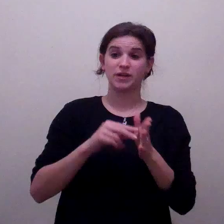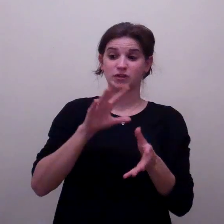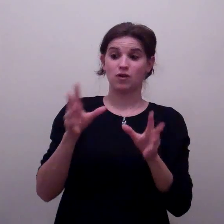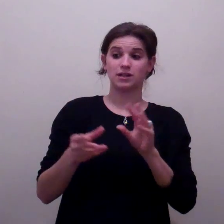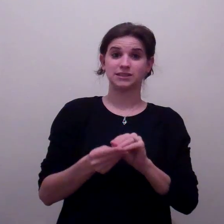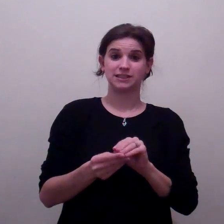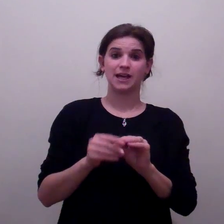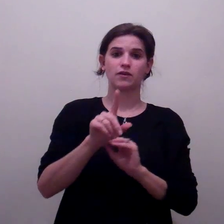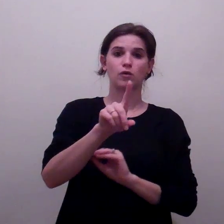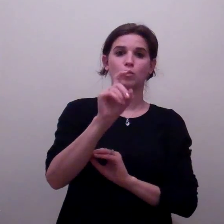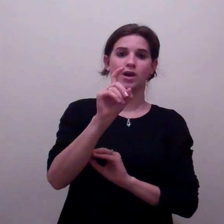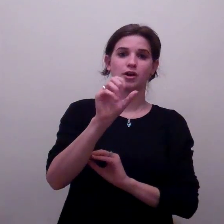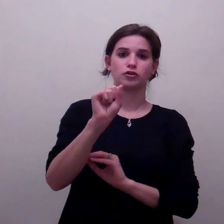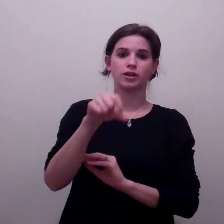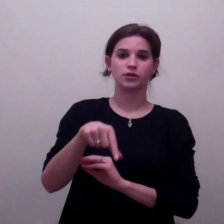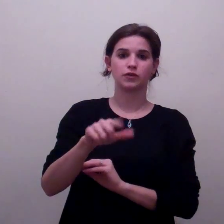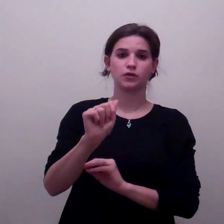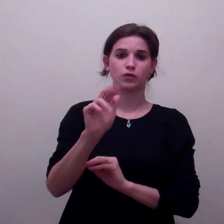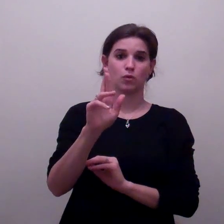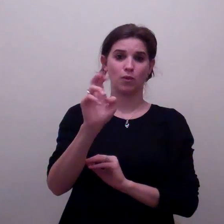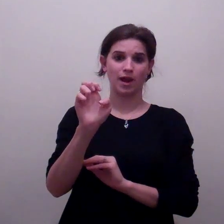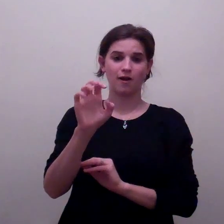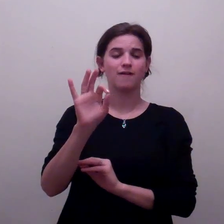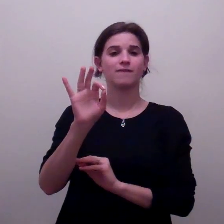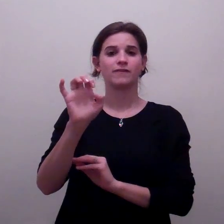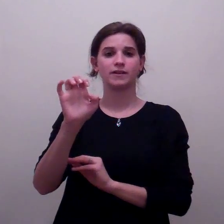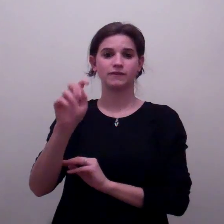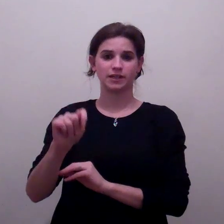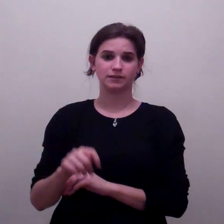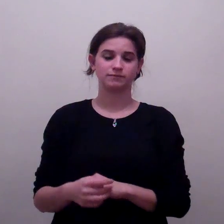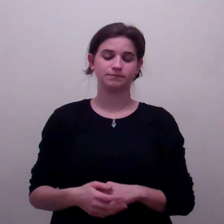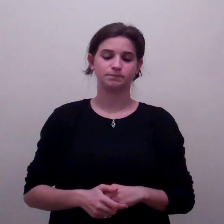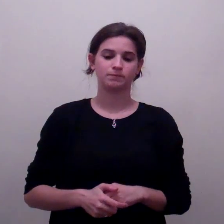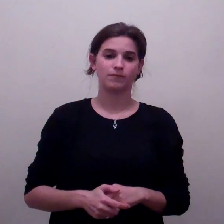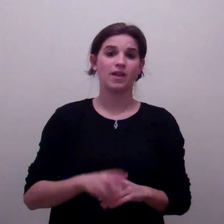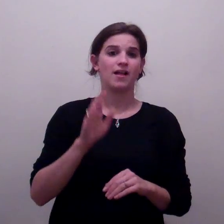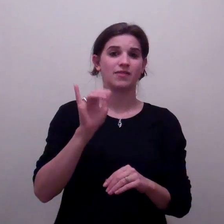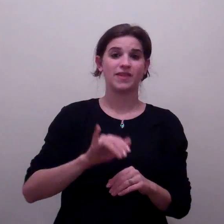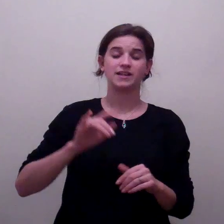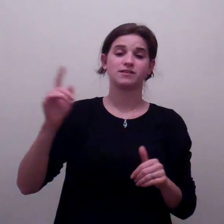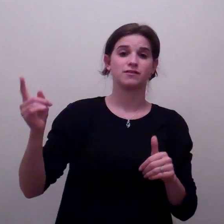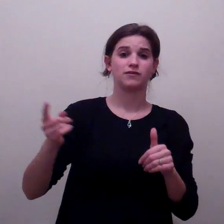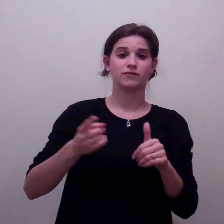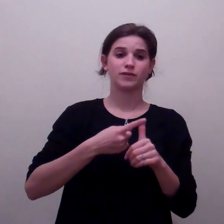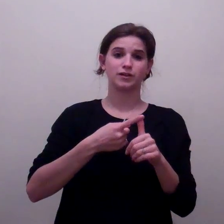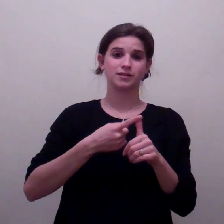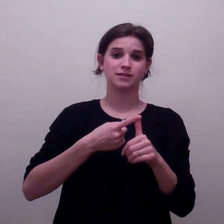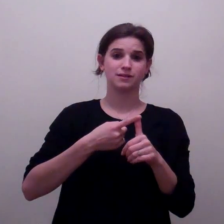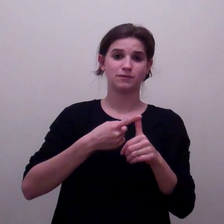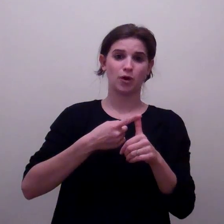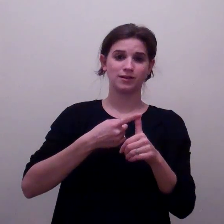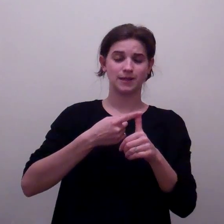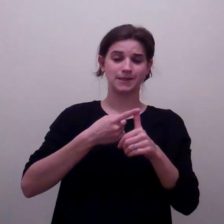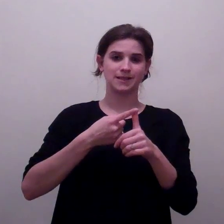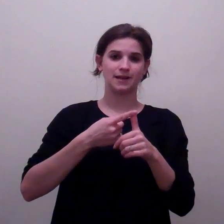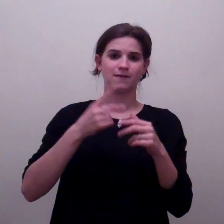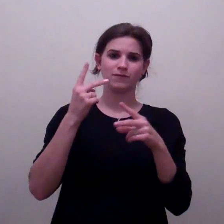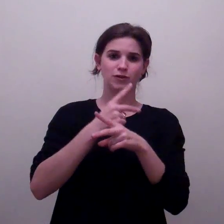Finding the area is the first step to calculate the cost of the cement. The second step is